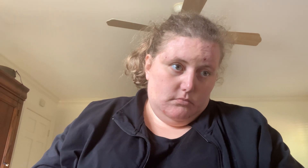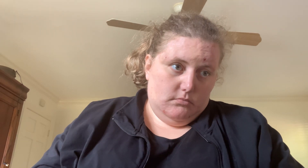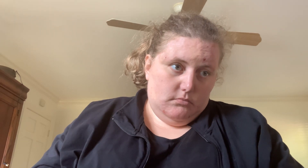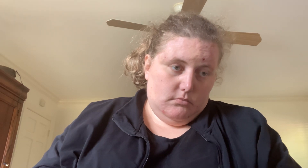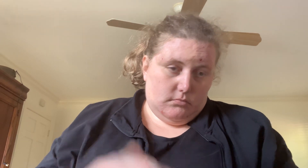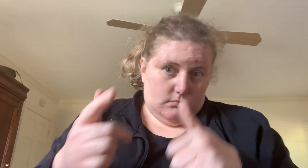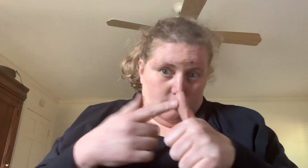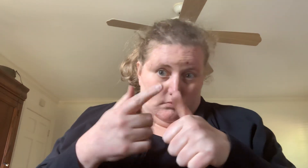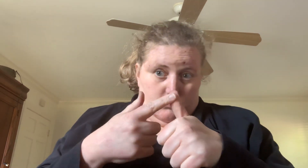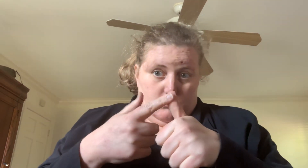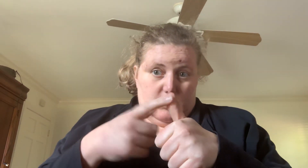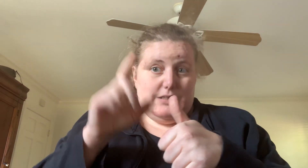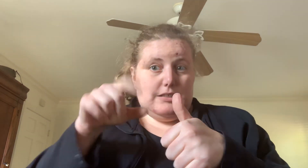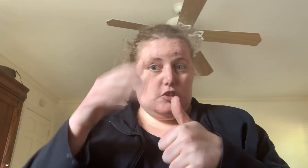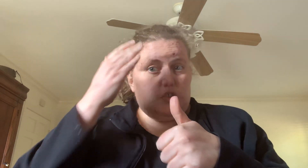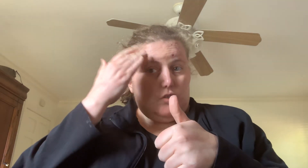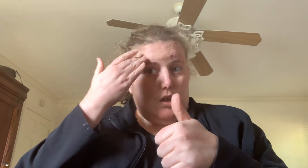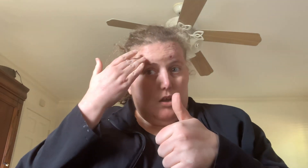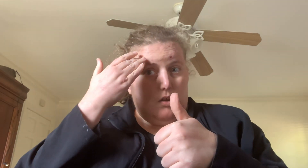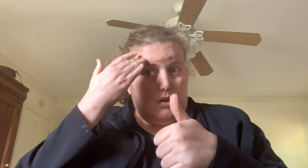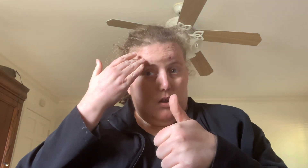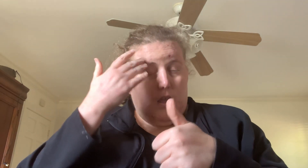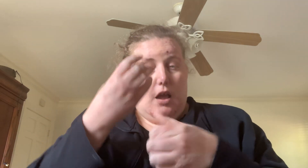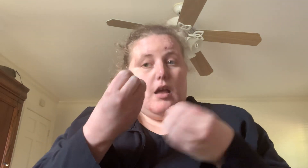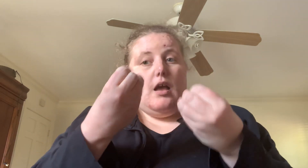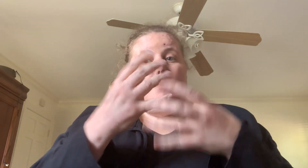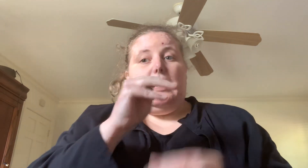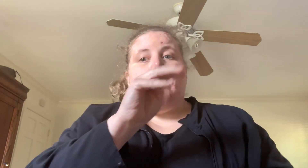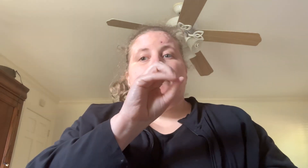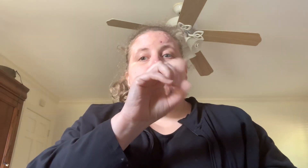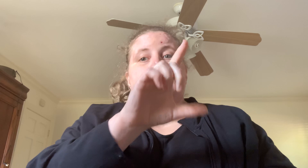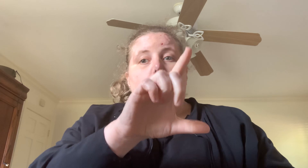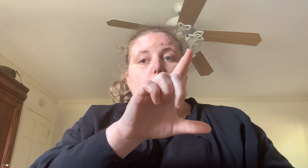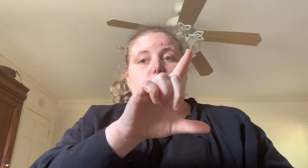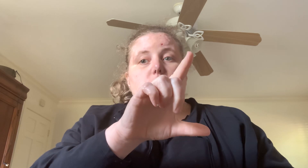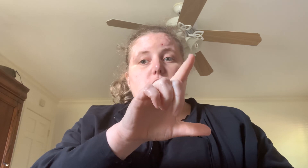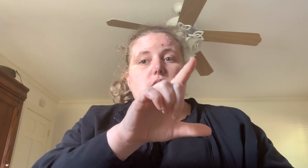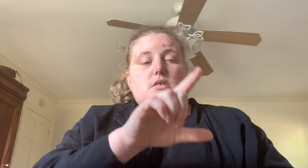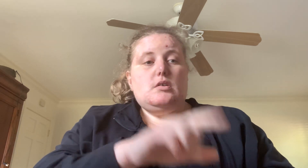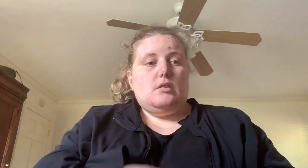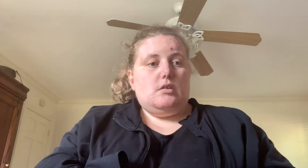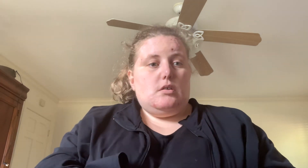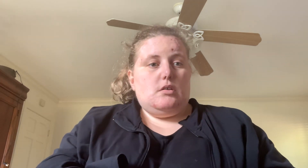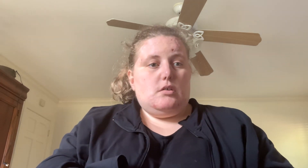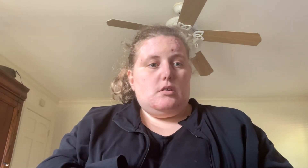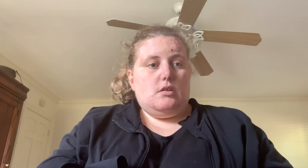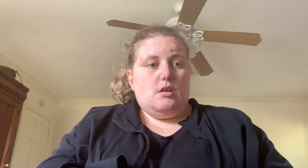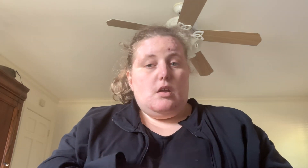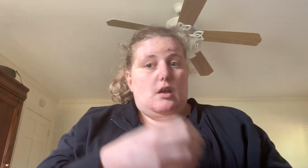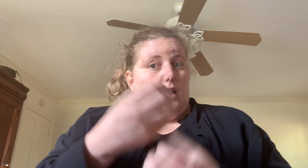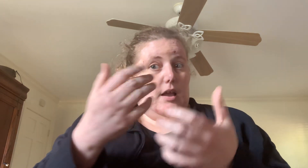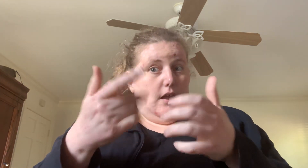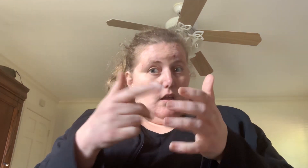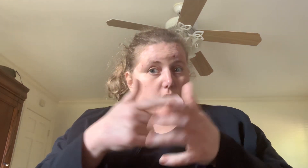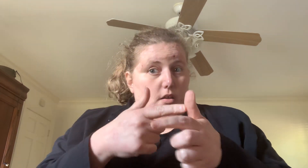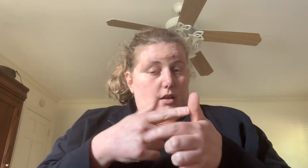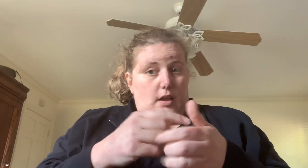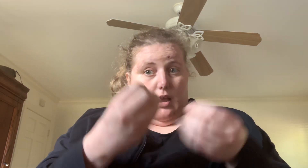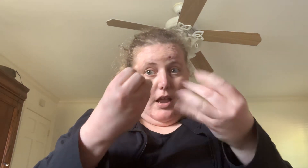know is how many moles of nitrogen will we get from that many moles of ammonia? We have to know that